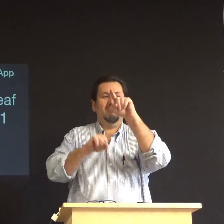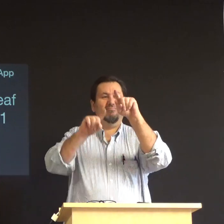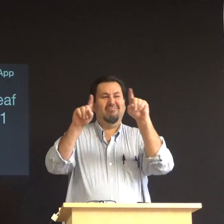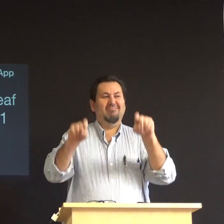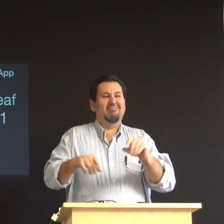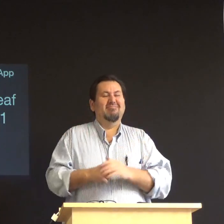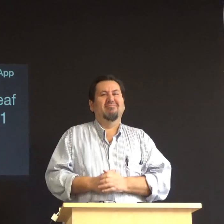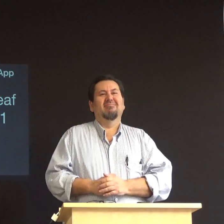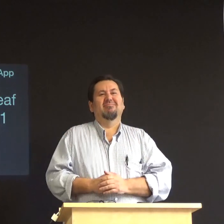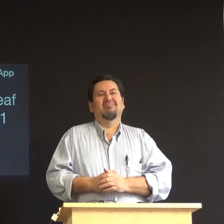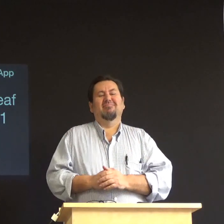Every day.